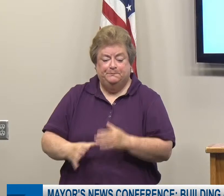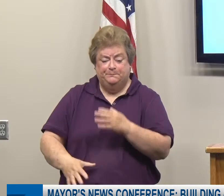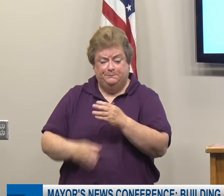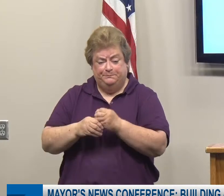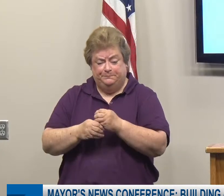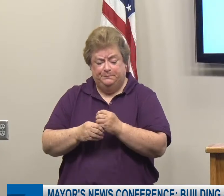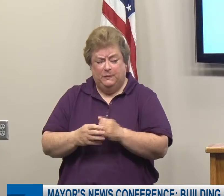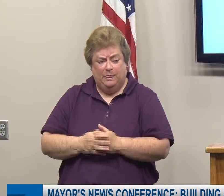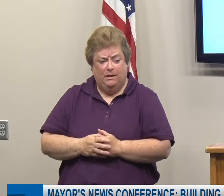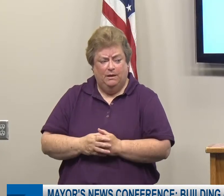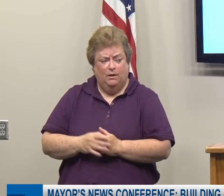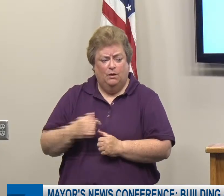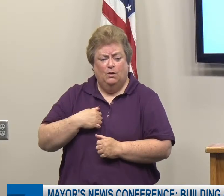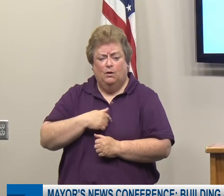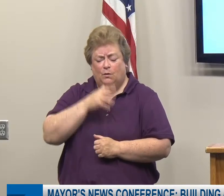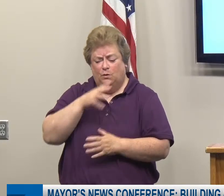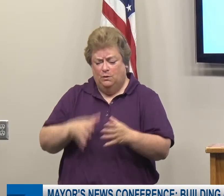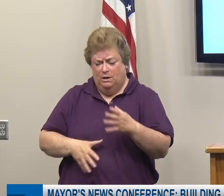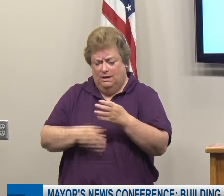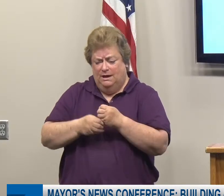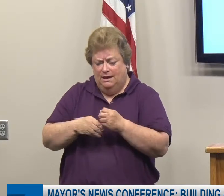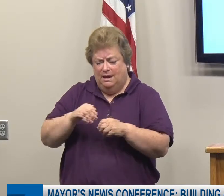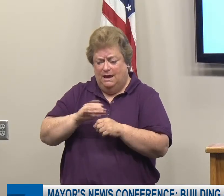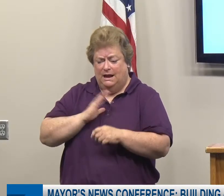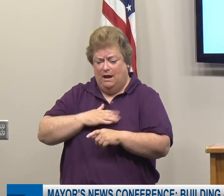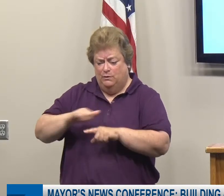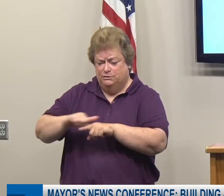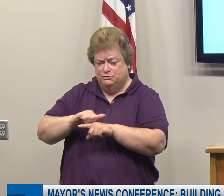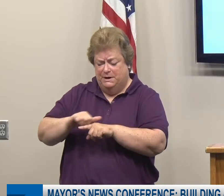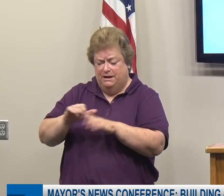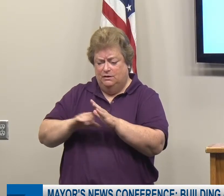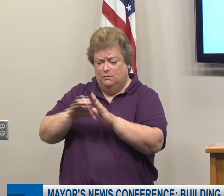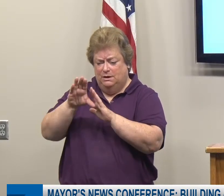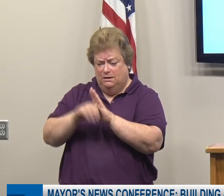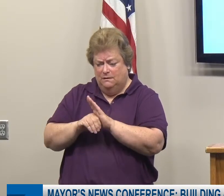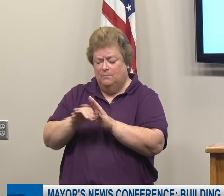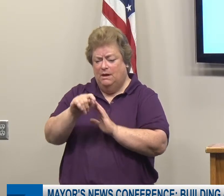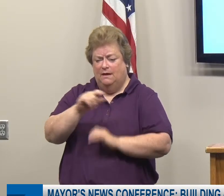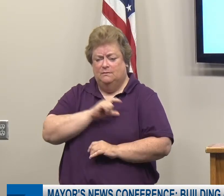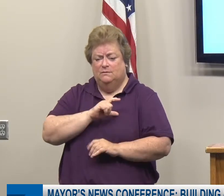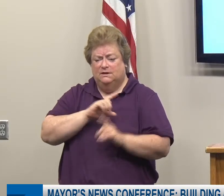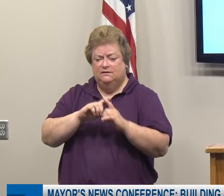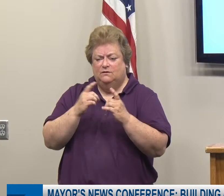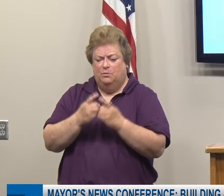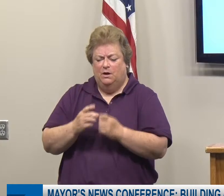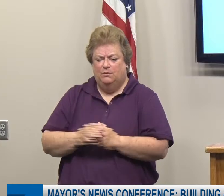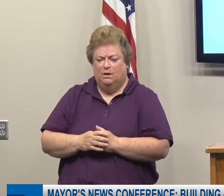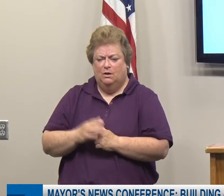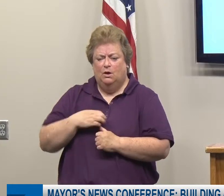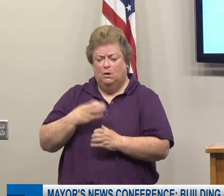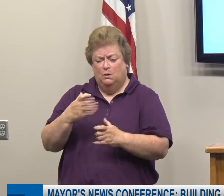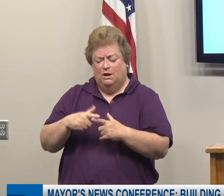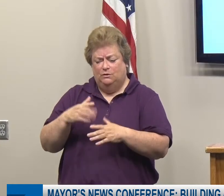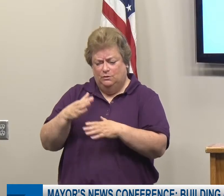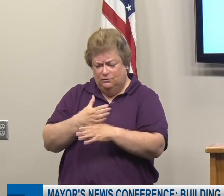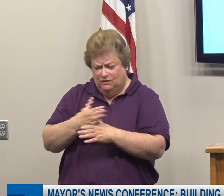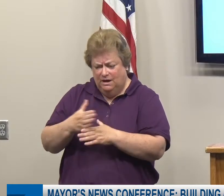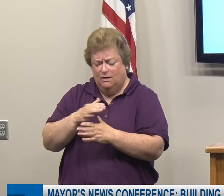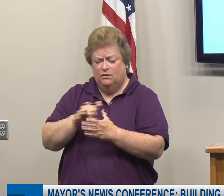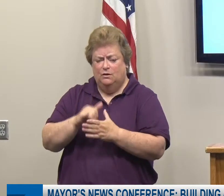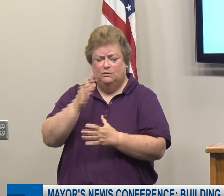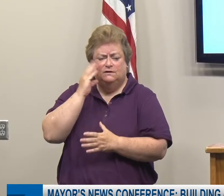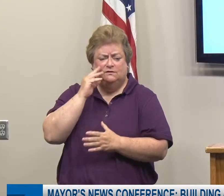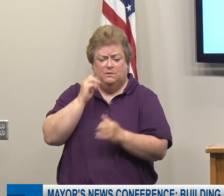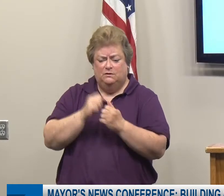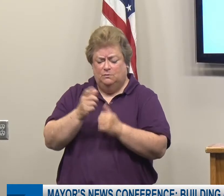Additionally, it will be incorporated into the training curriculums at the Lincoln Police Department. We want to share the experiences